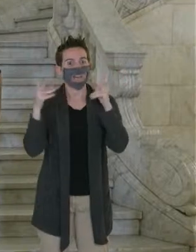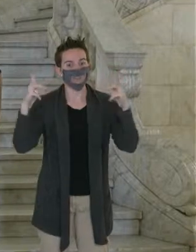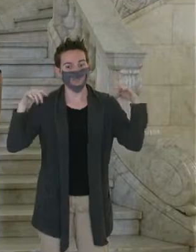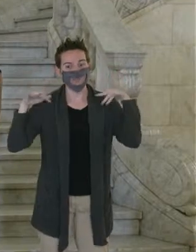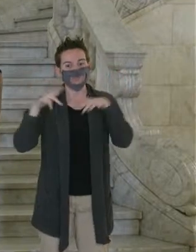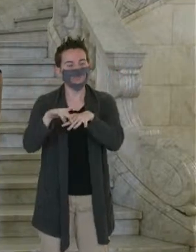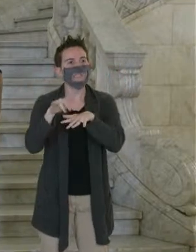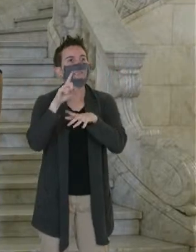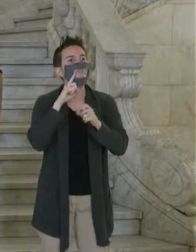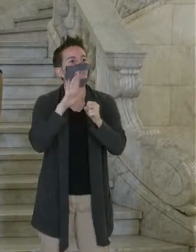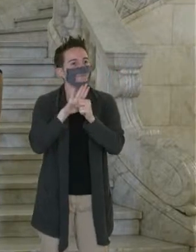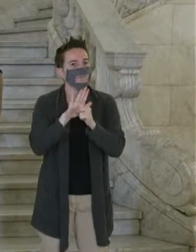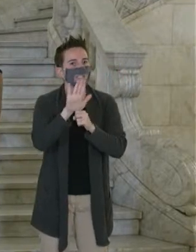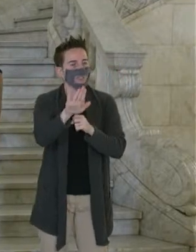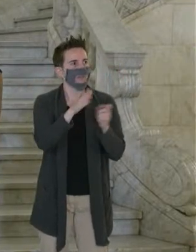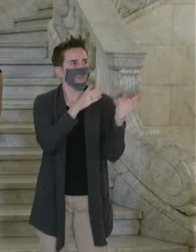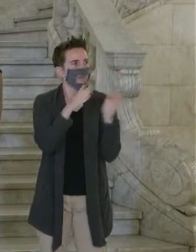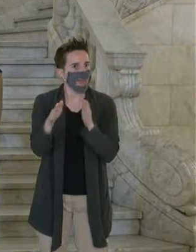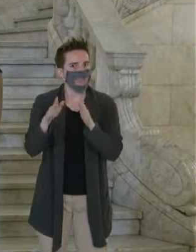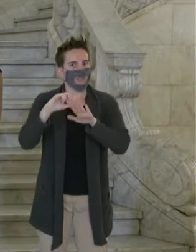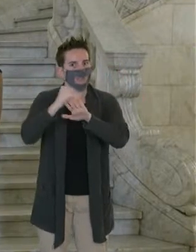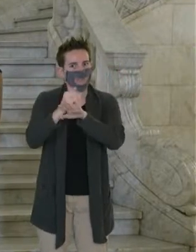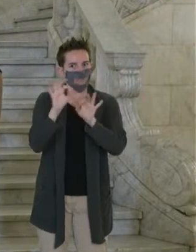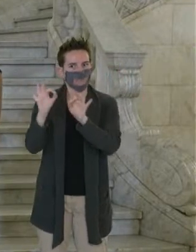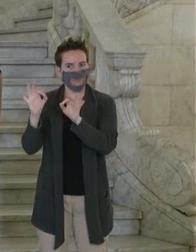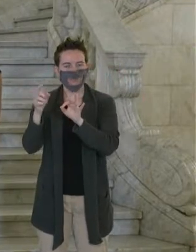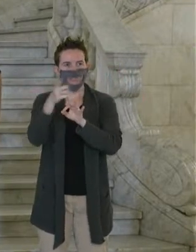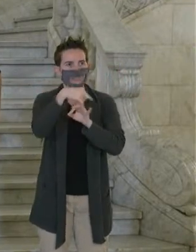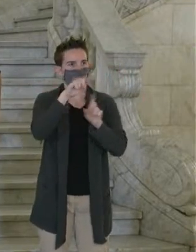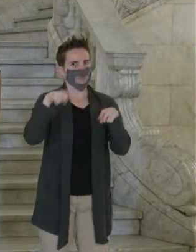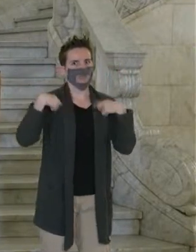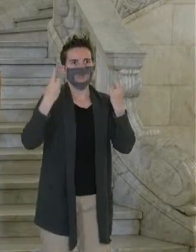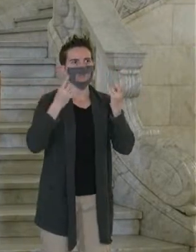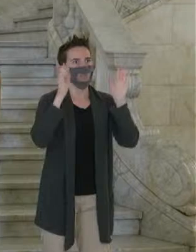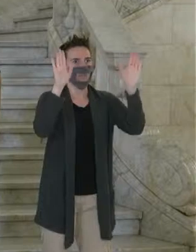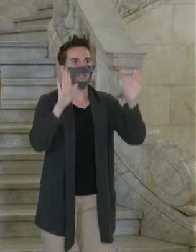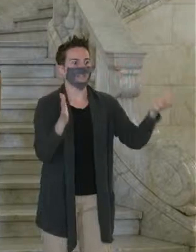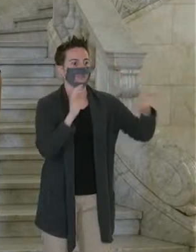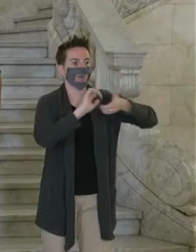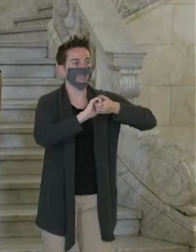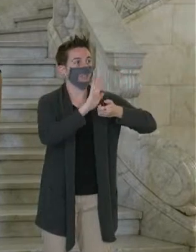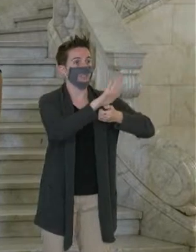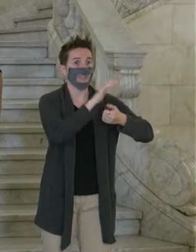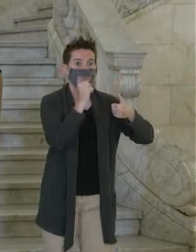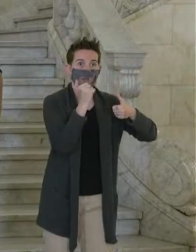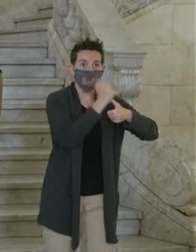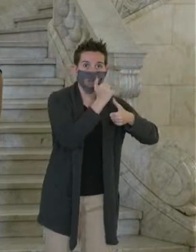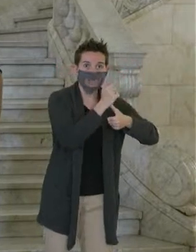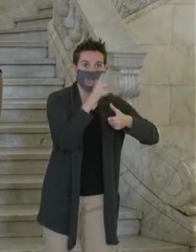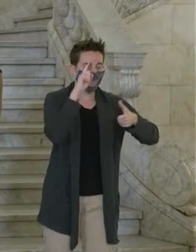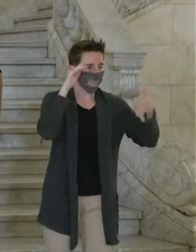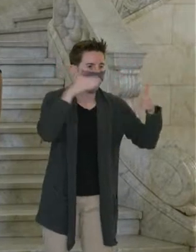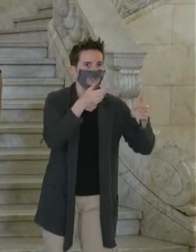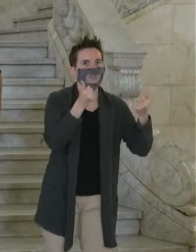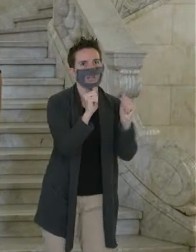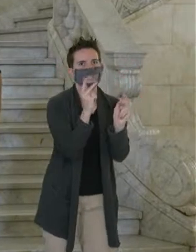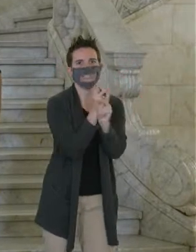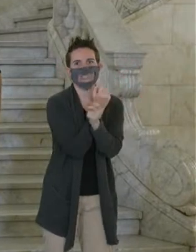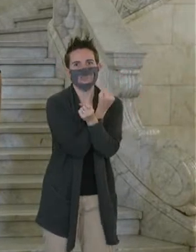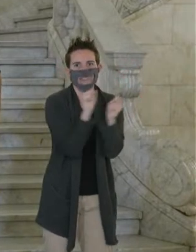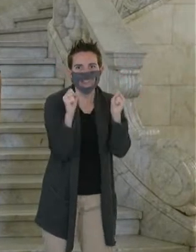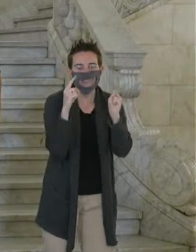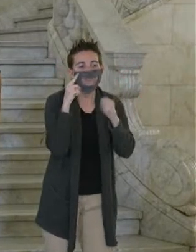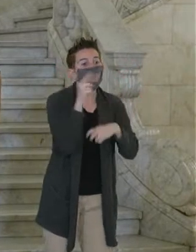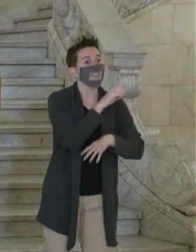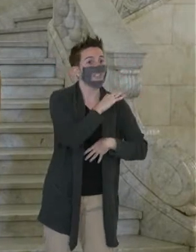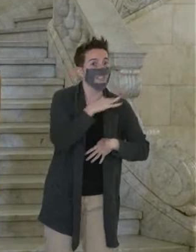in place are appropriate. They've been amazing partners for us, and their primary priority is make sure they're able to maintain a safe environment for their